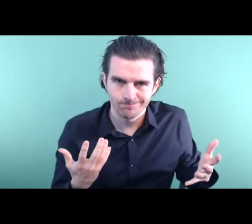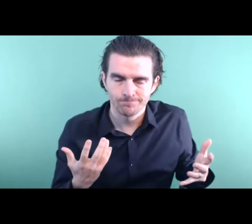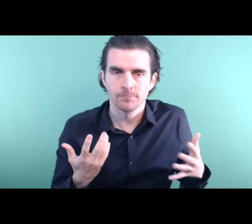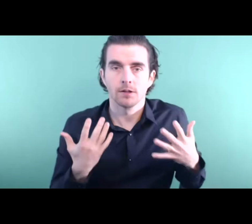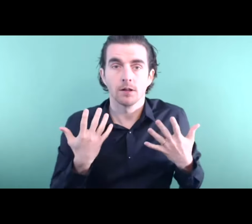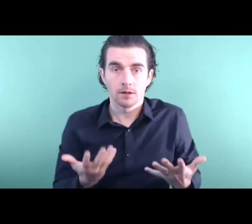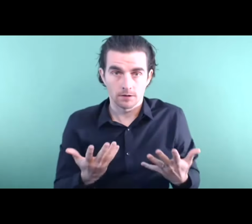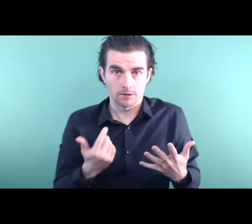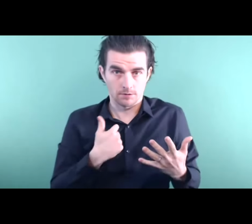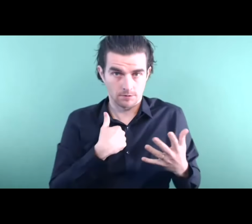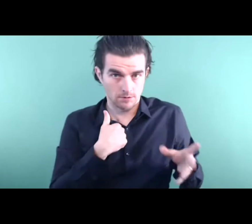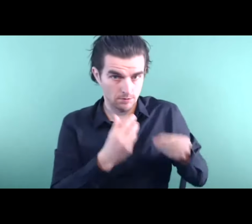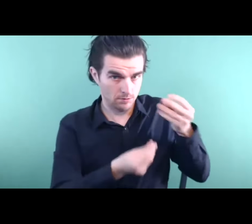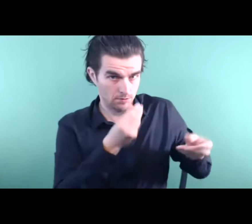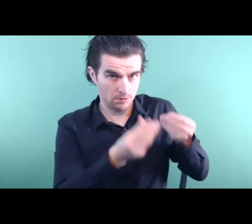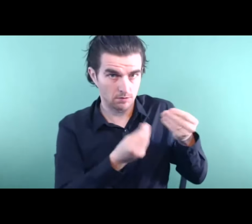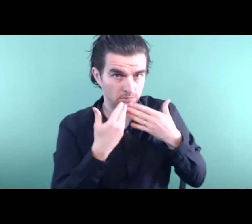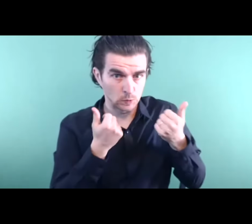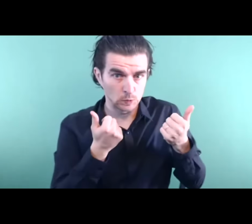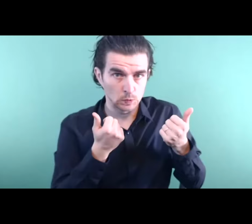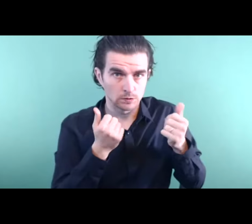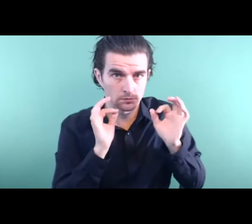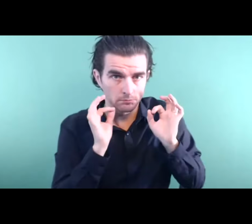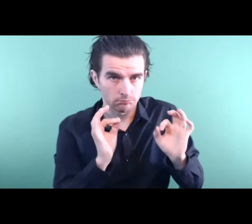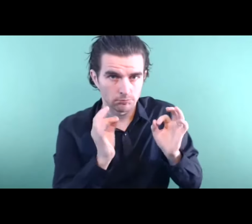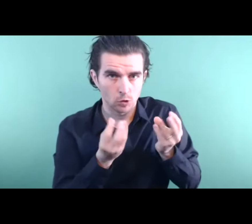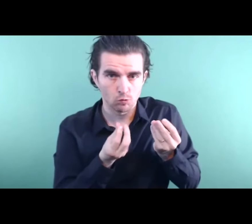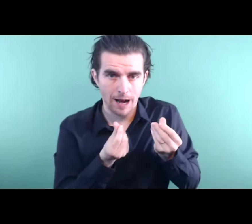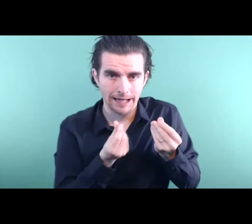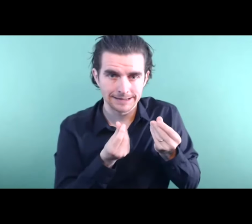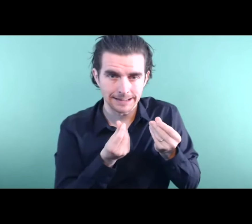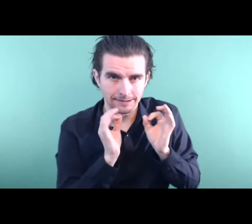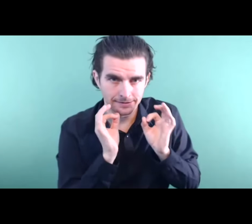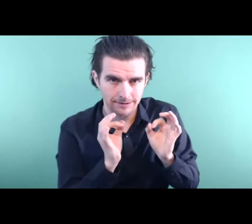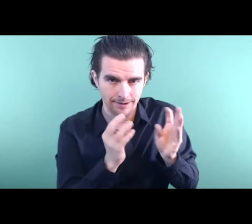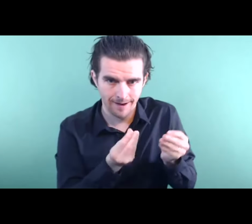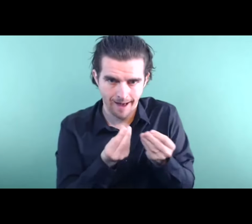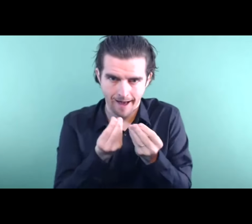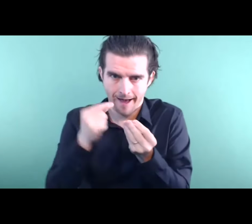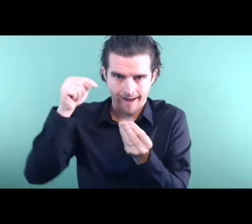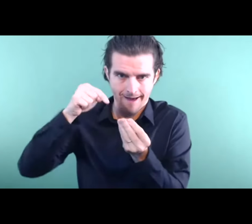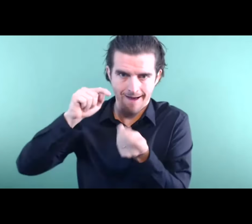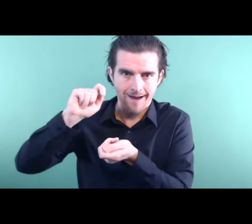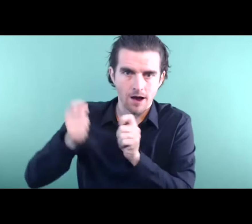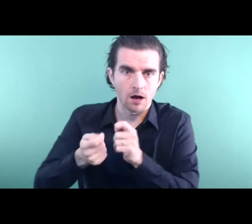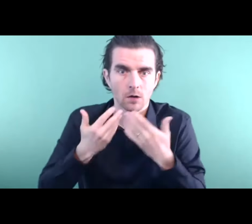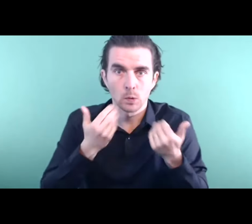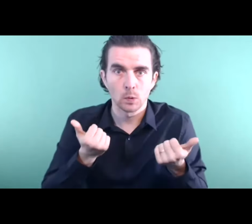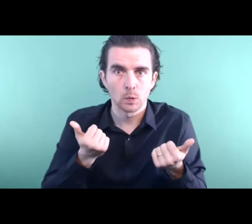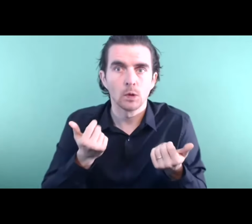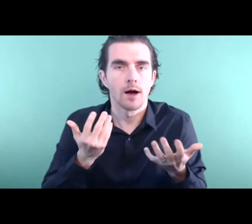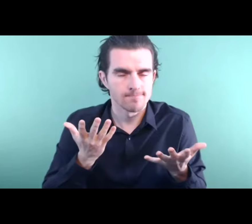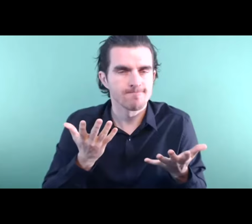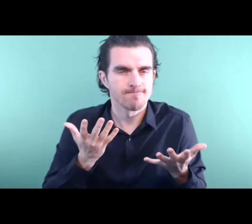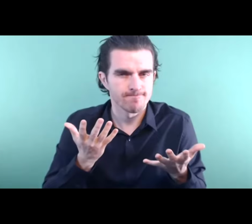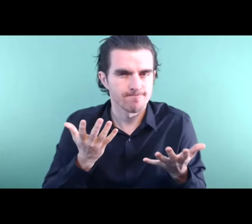evidence-based body of potential good practices and solutions on how to move forward. Every time